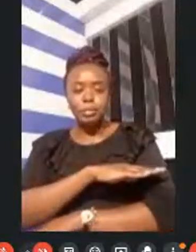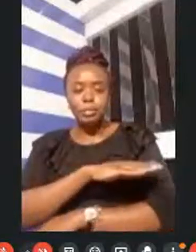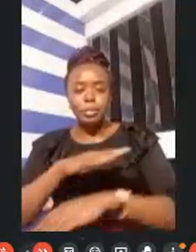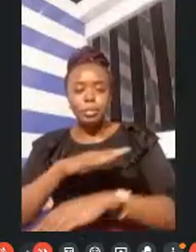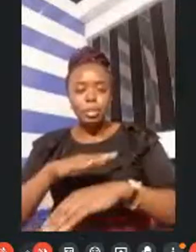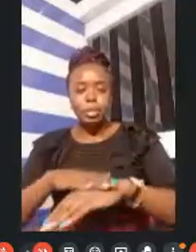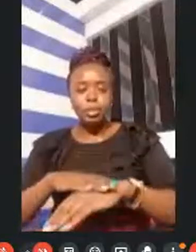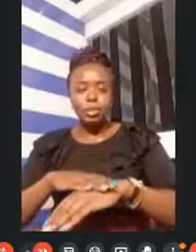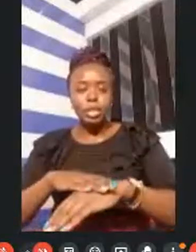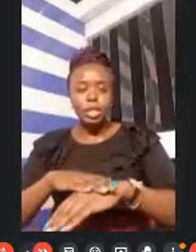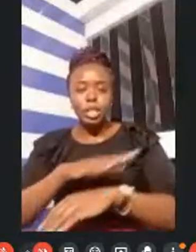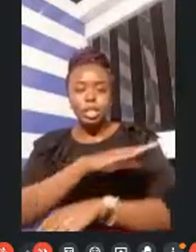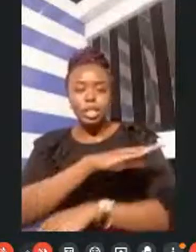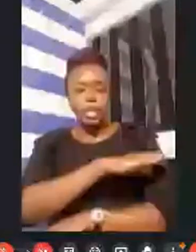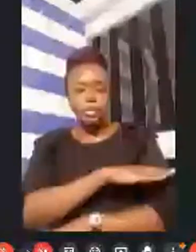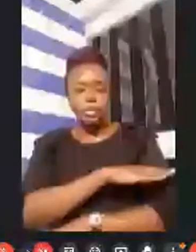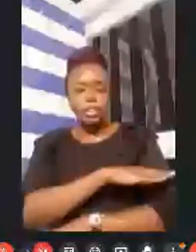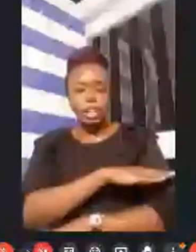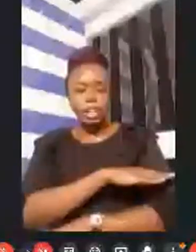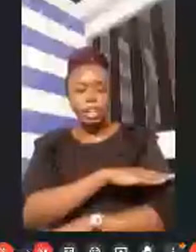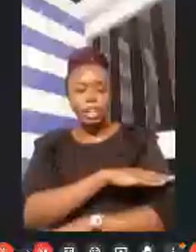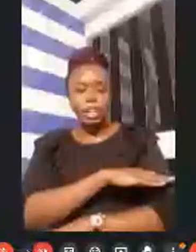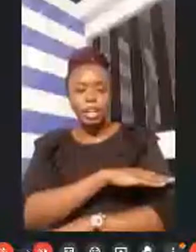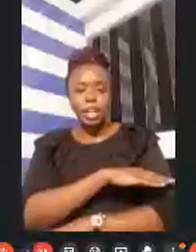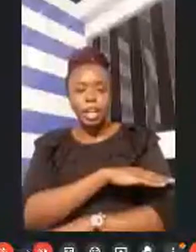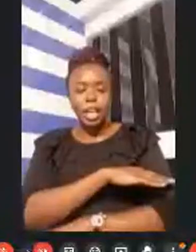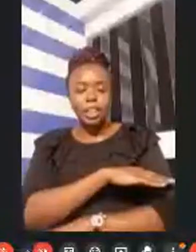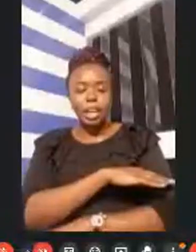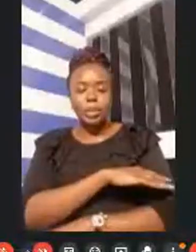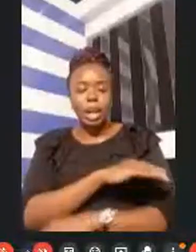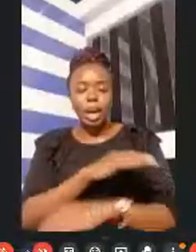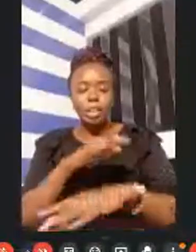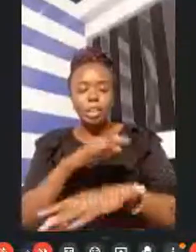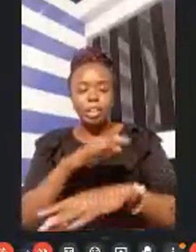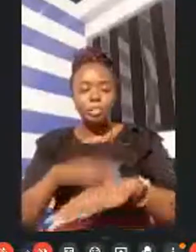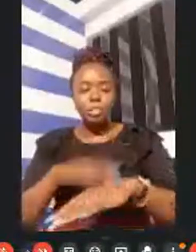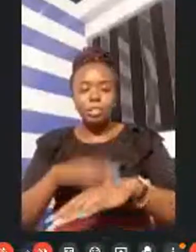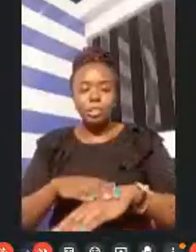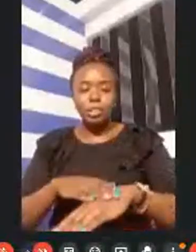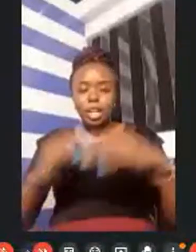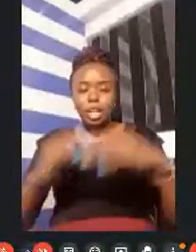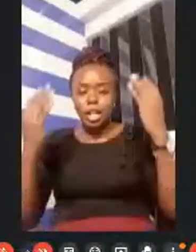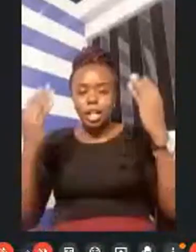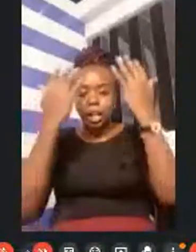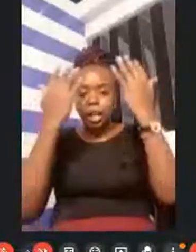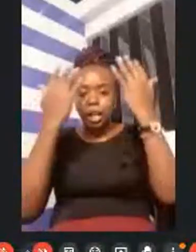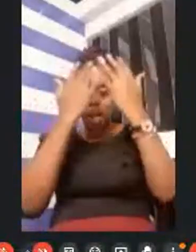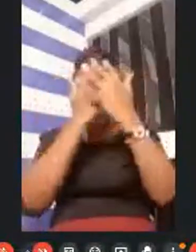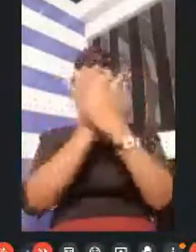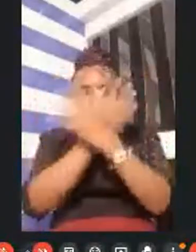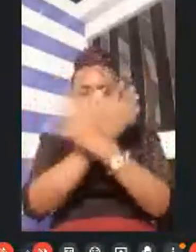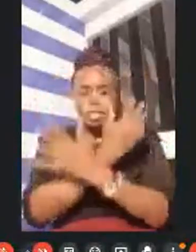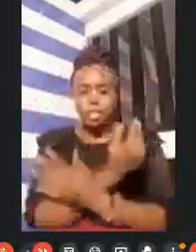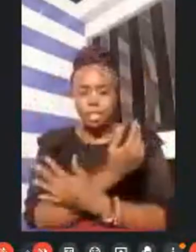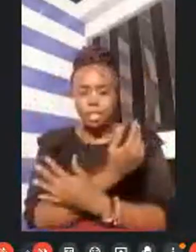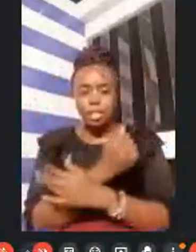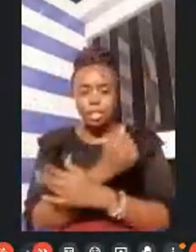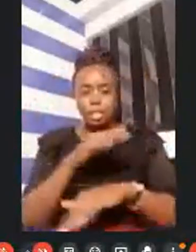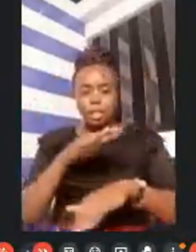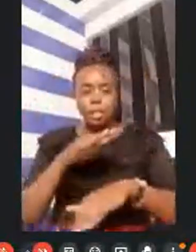evening. Good evening. And then we have good